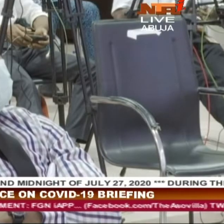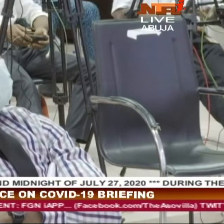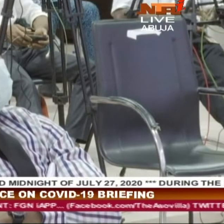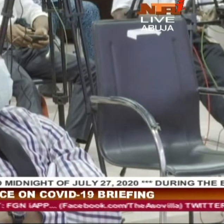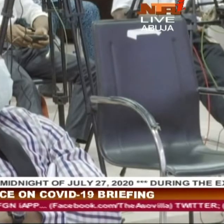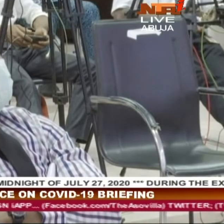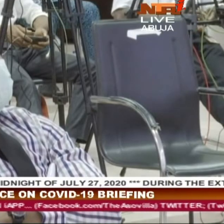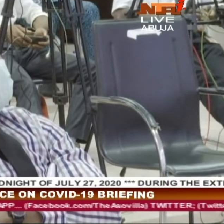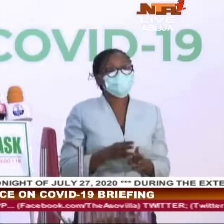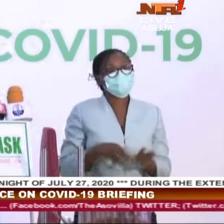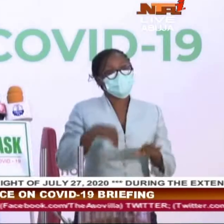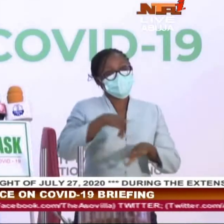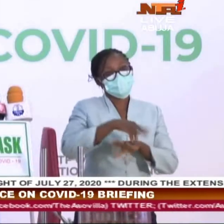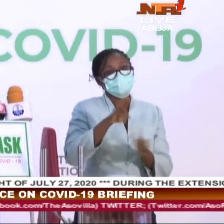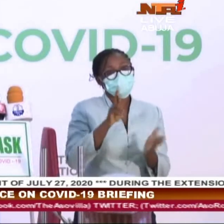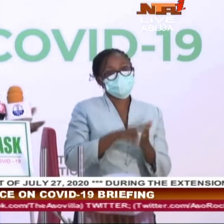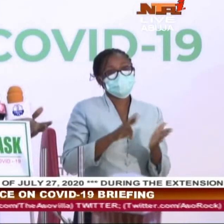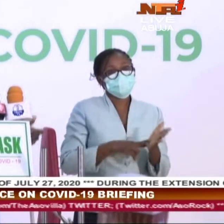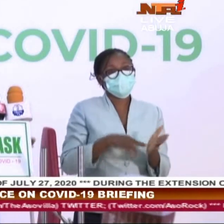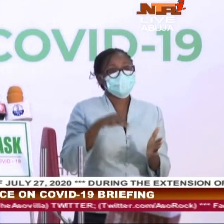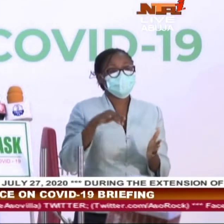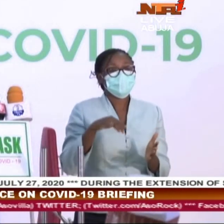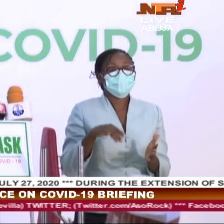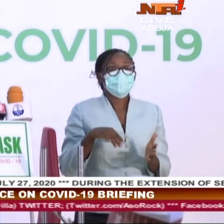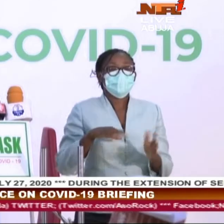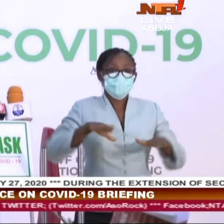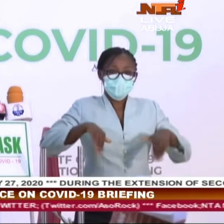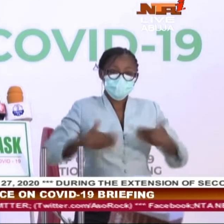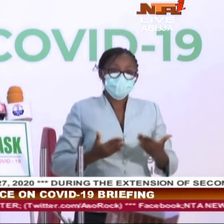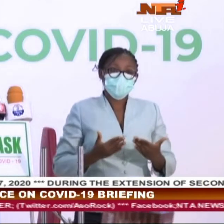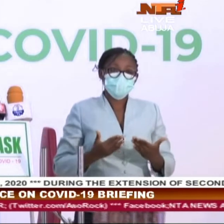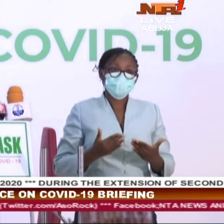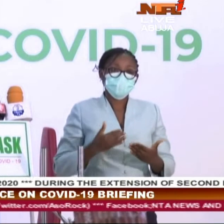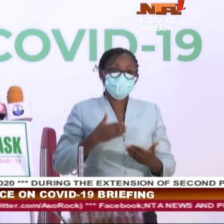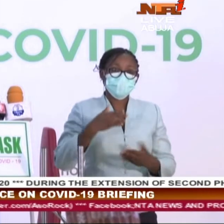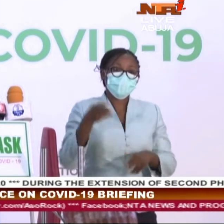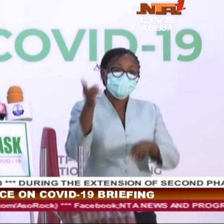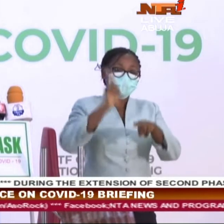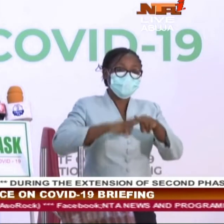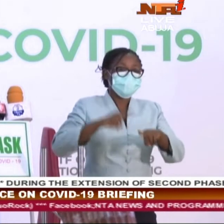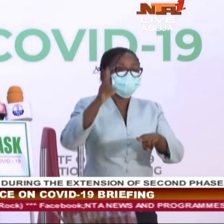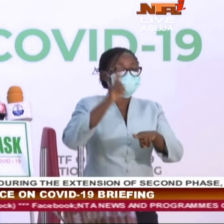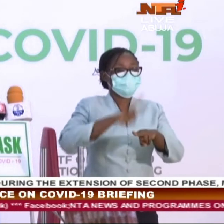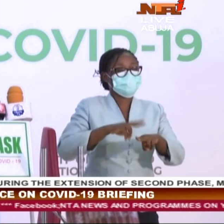released a report and a projection for which